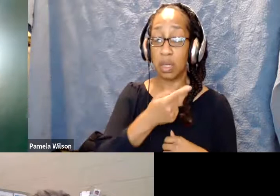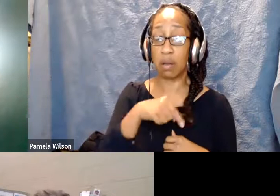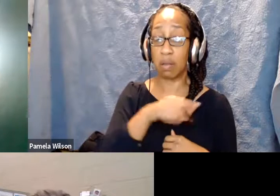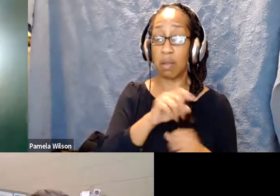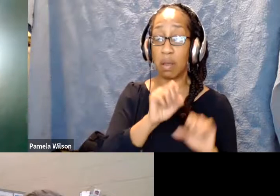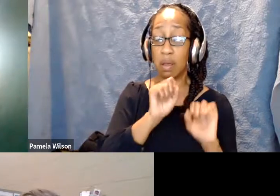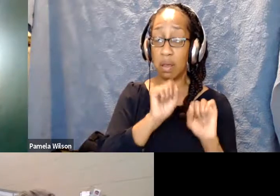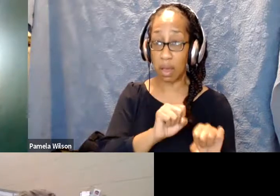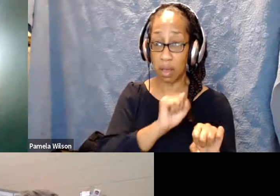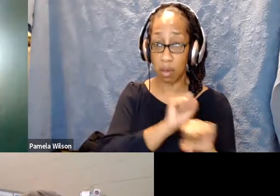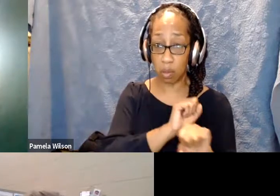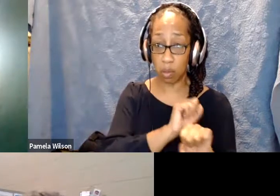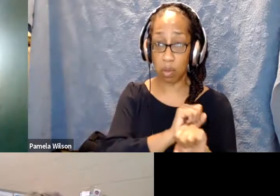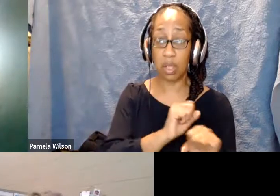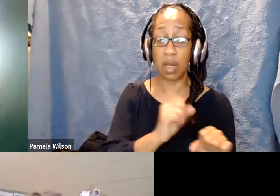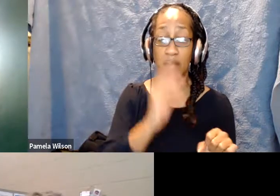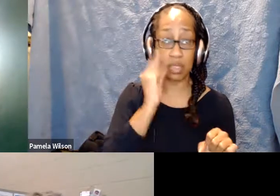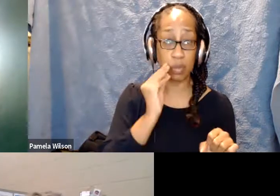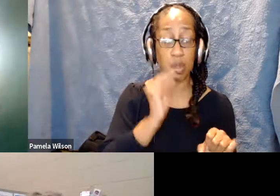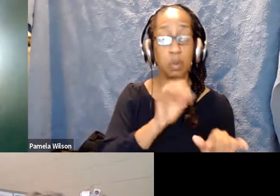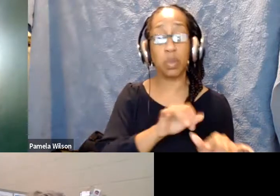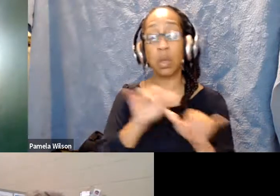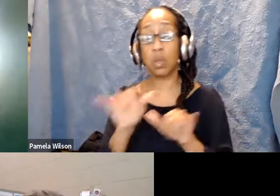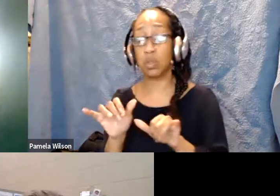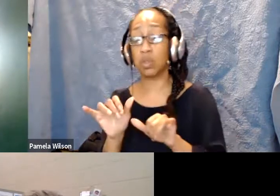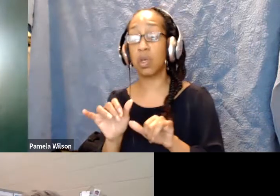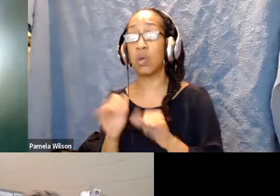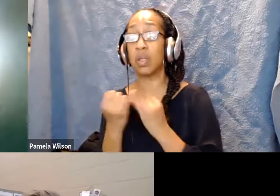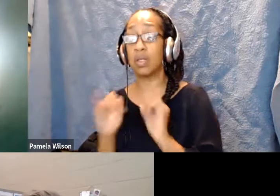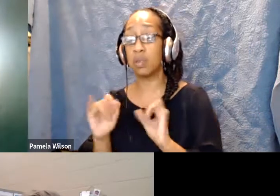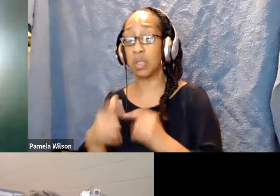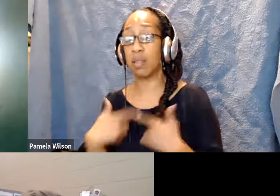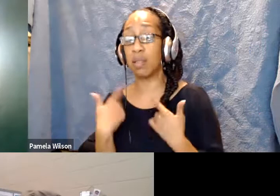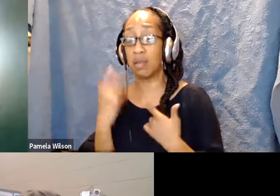the employment experience and also the independent living experience at the same time.